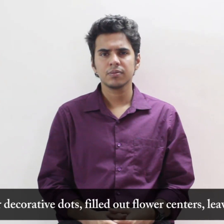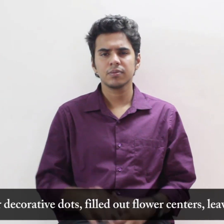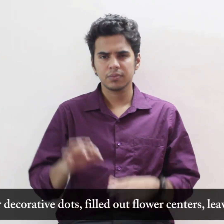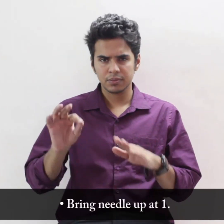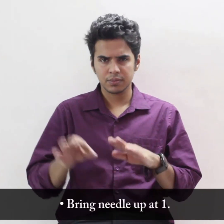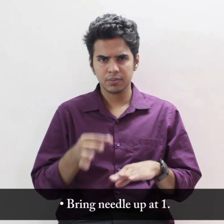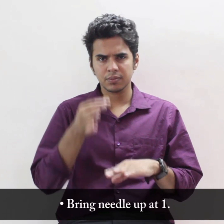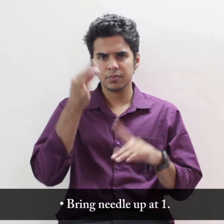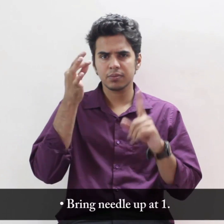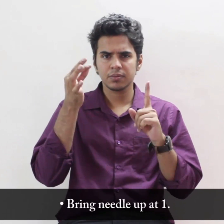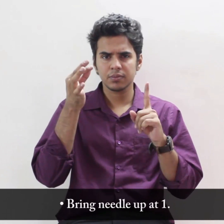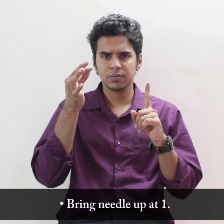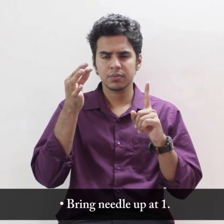Bring needle up at 1.